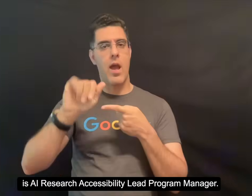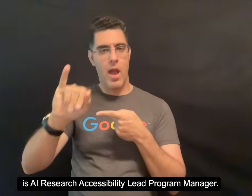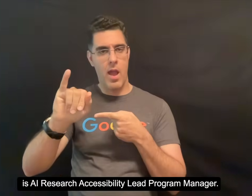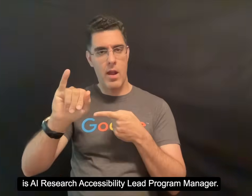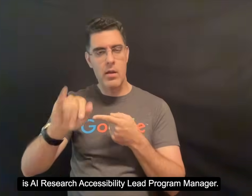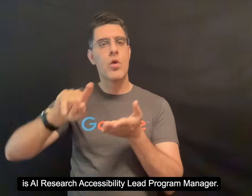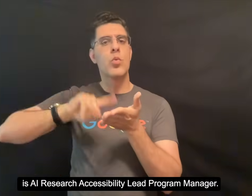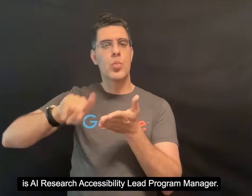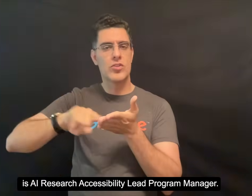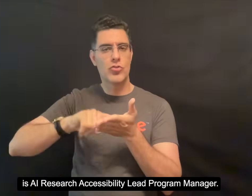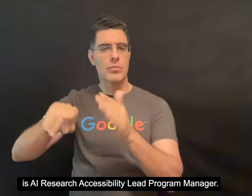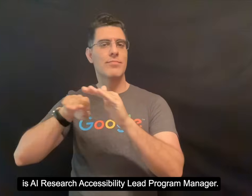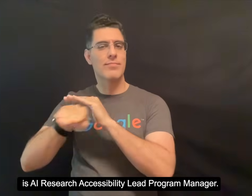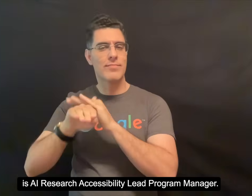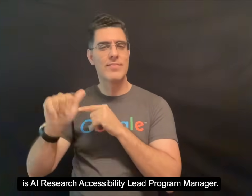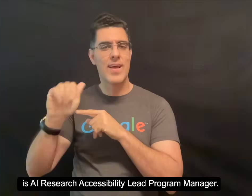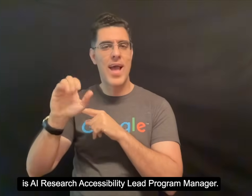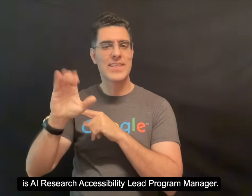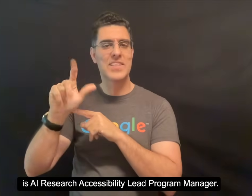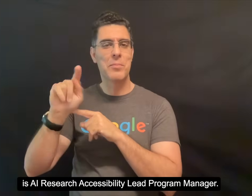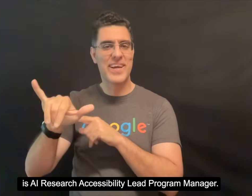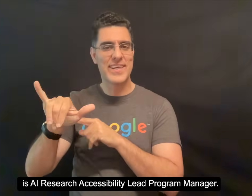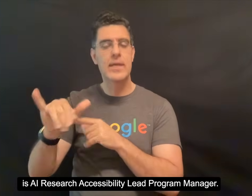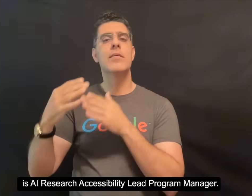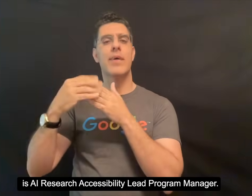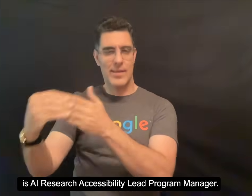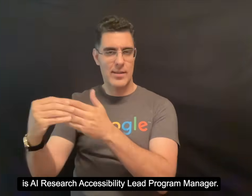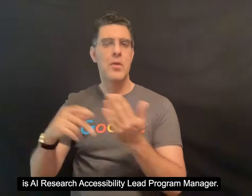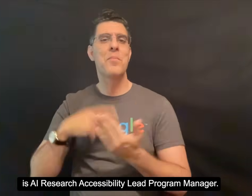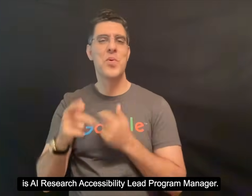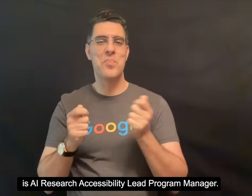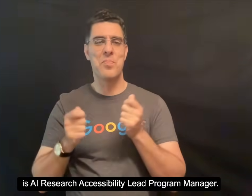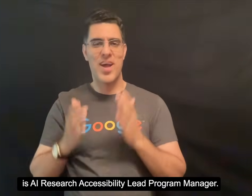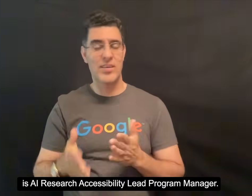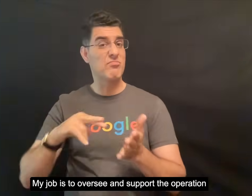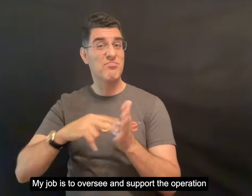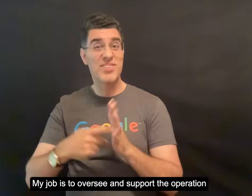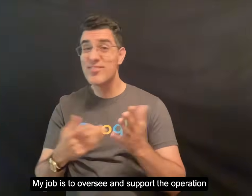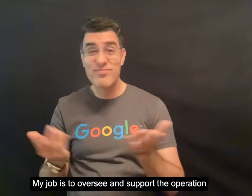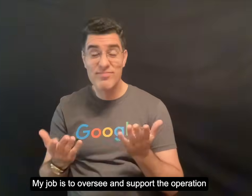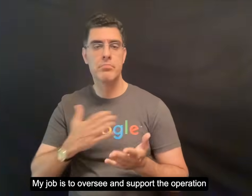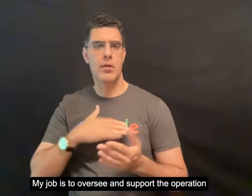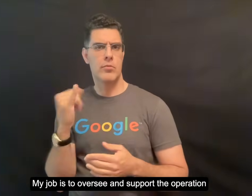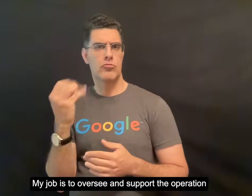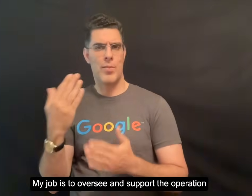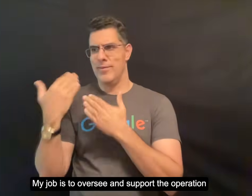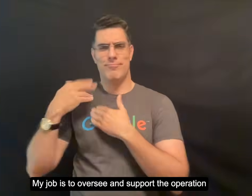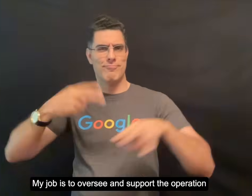Research Accessibility Lead Program Manager. My job is to oversee and